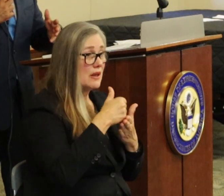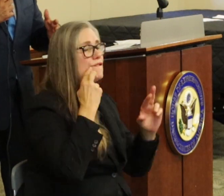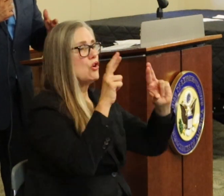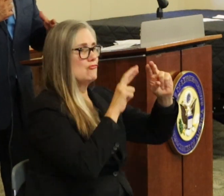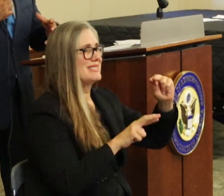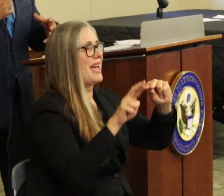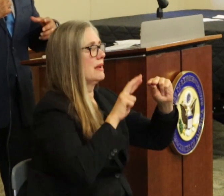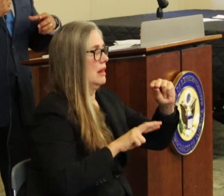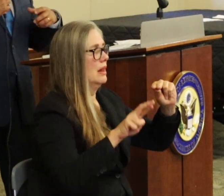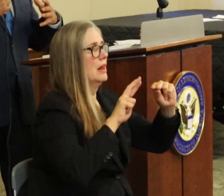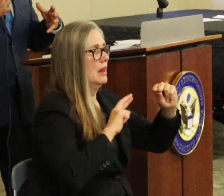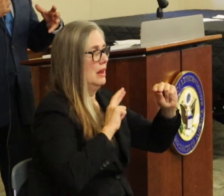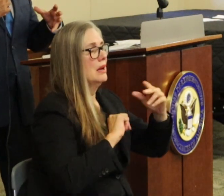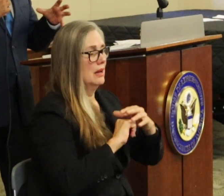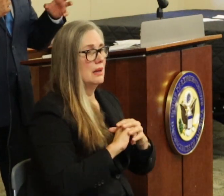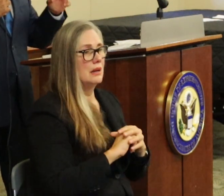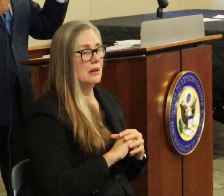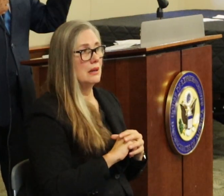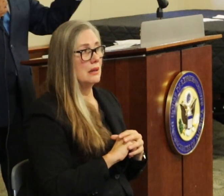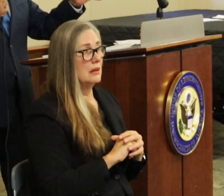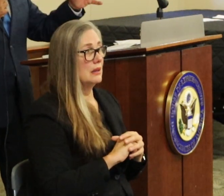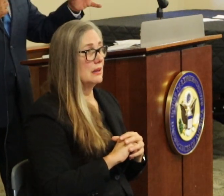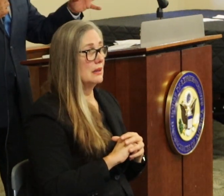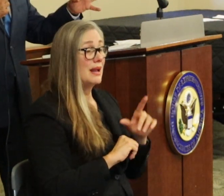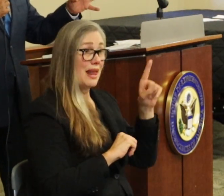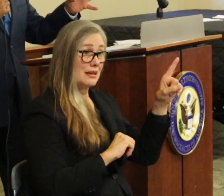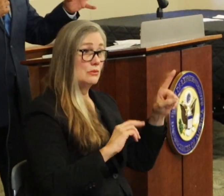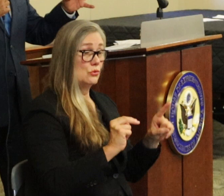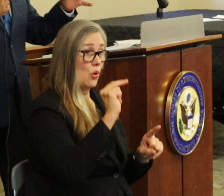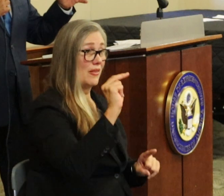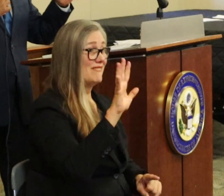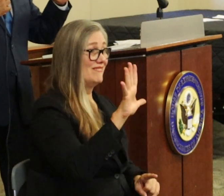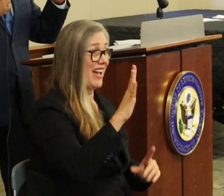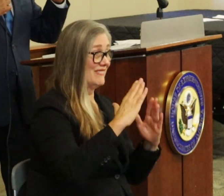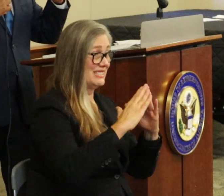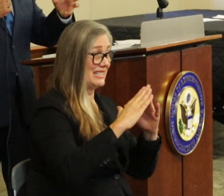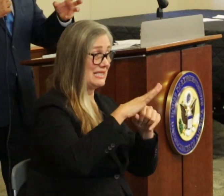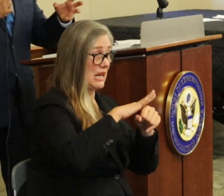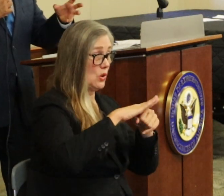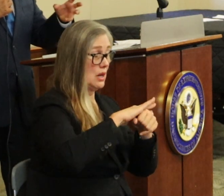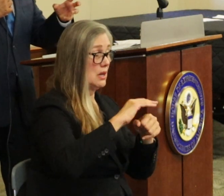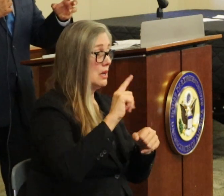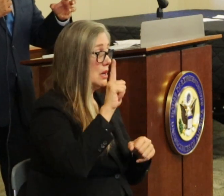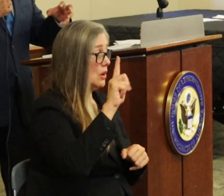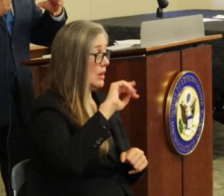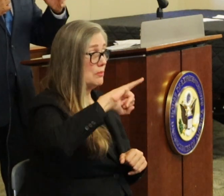recycle. For example, in the Five Cities area, there's a project,